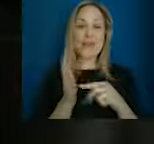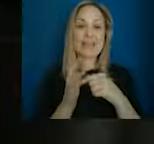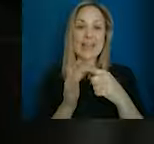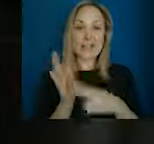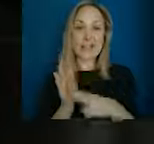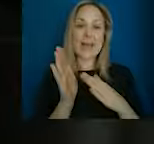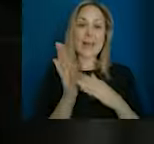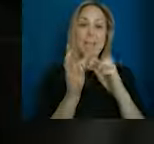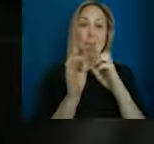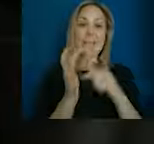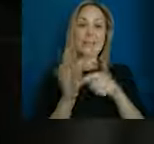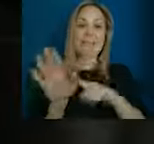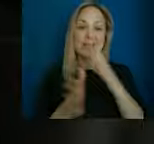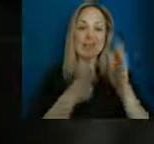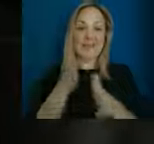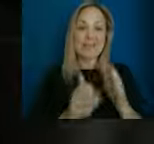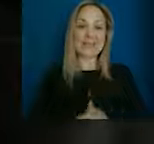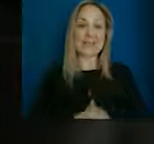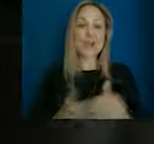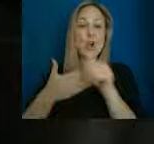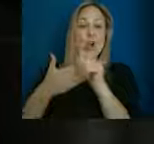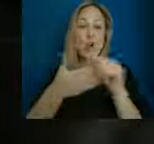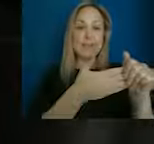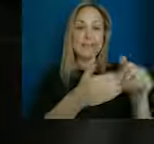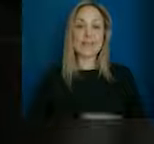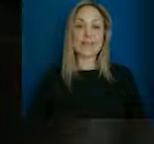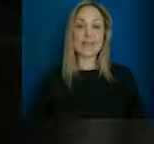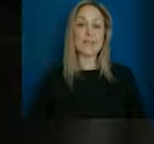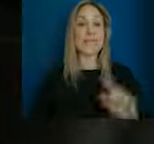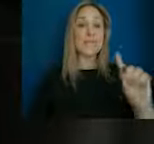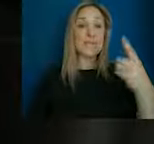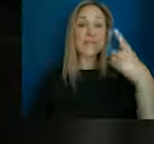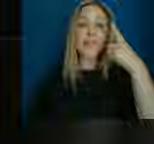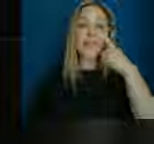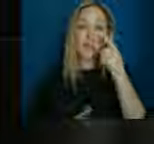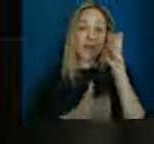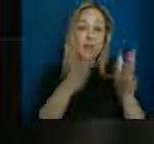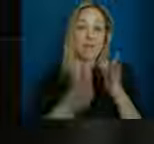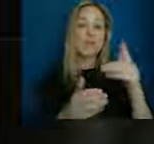First, we're going to look at some signs for guiding. This is the sign for guiding.